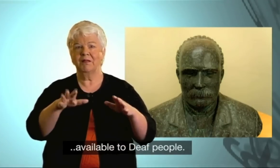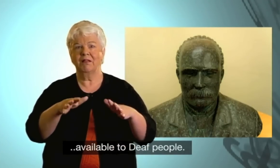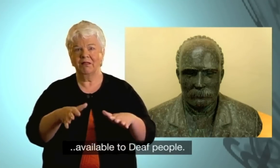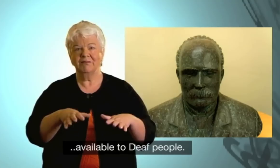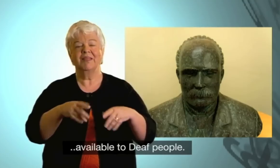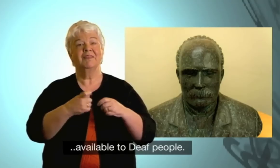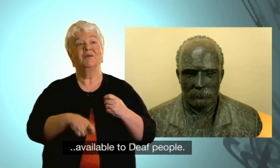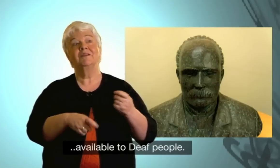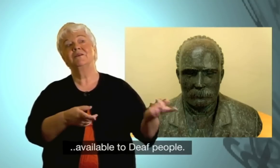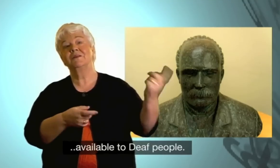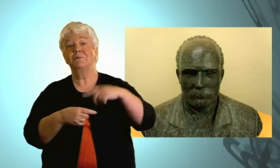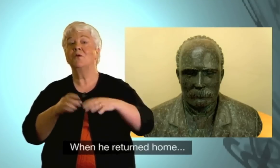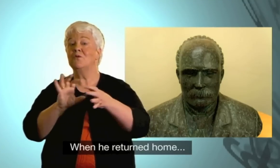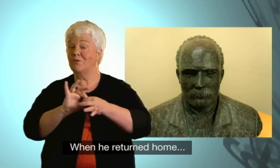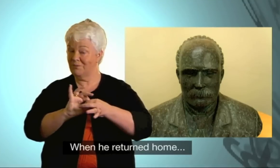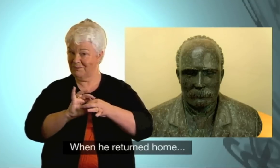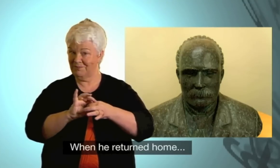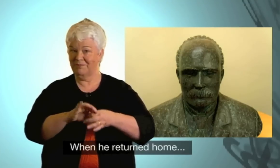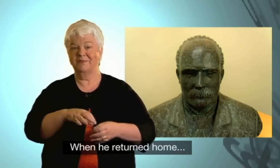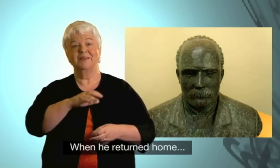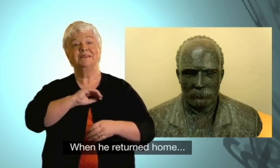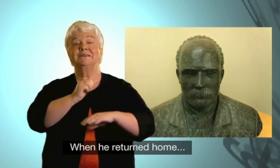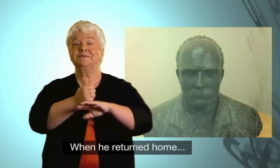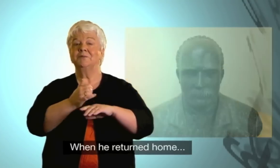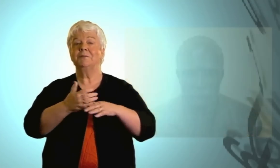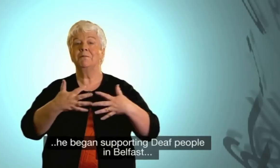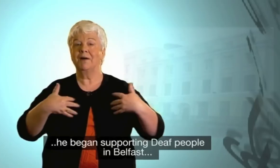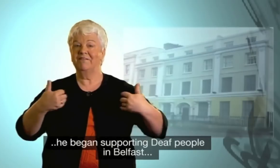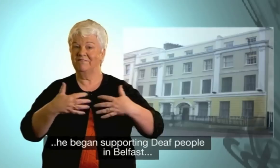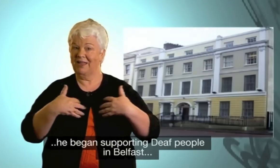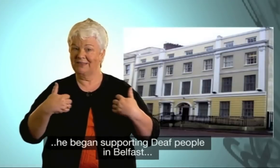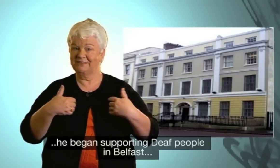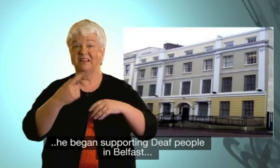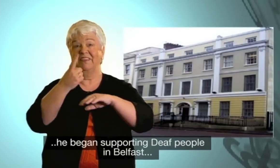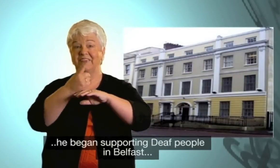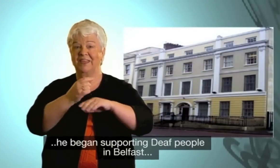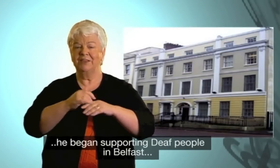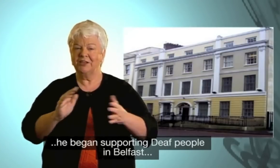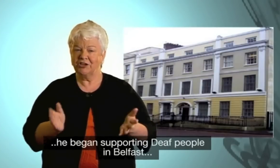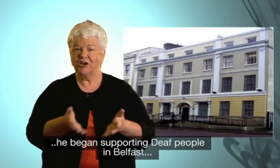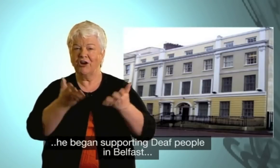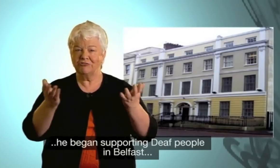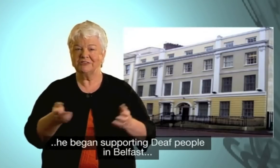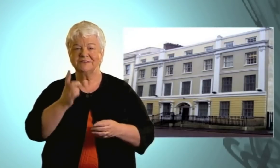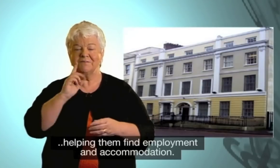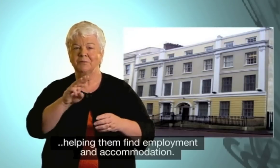people. When he returned home, he began supporting deaf people in Belfast, helping them